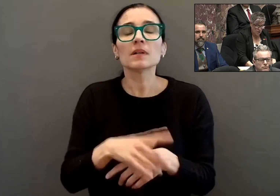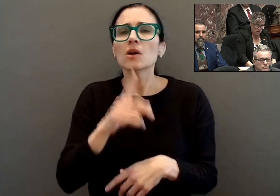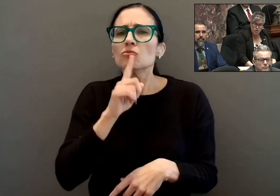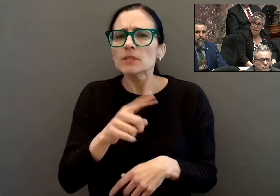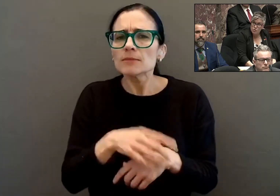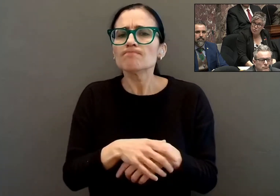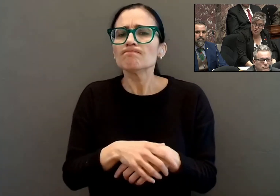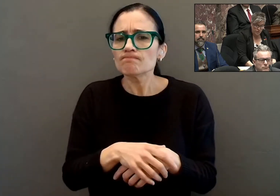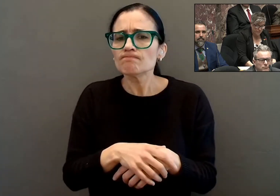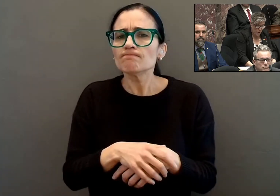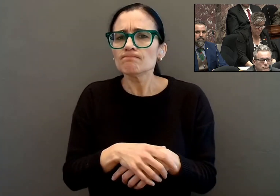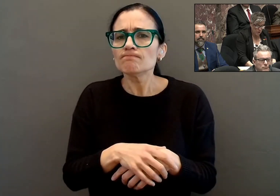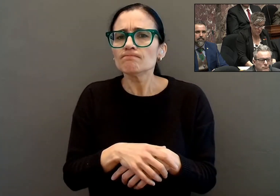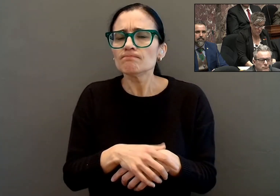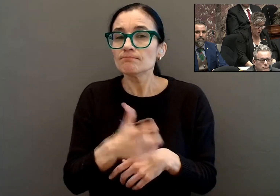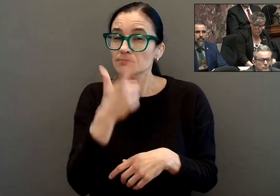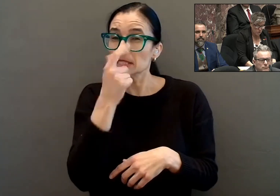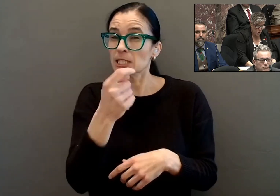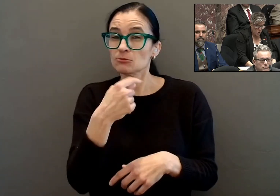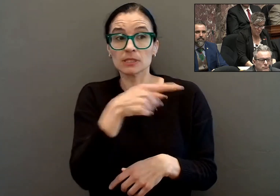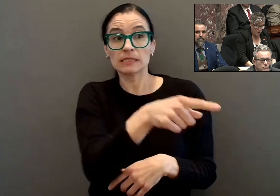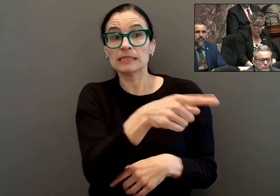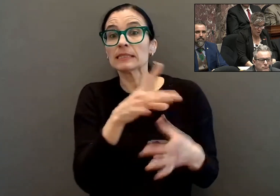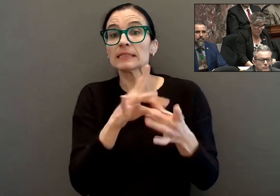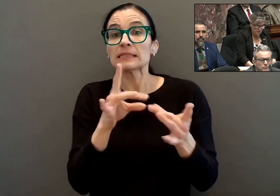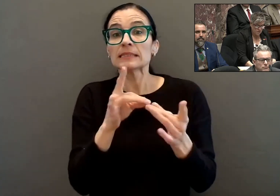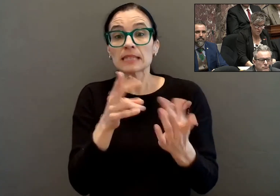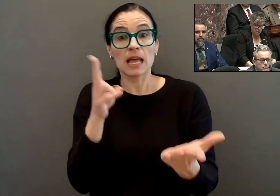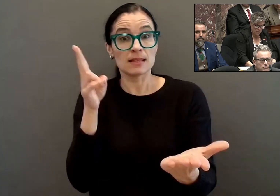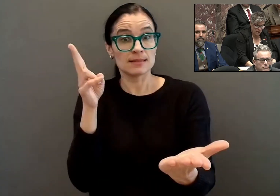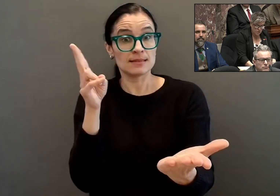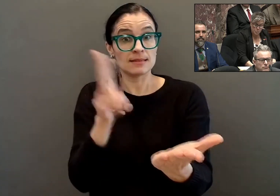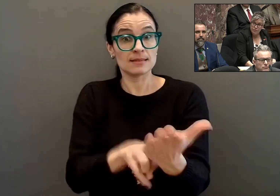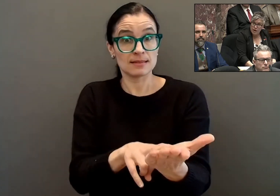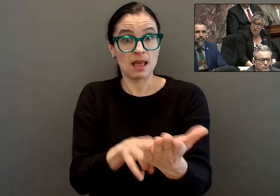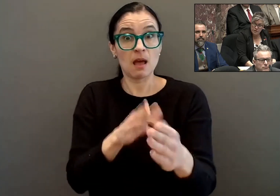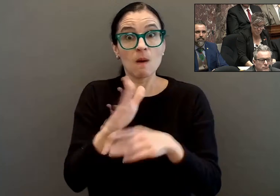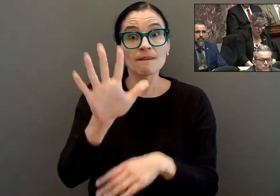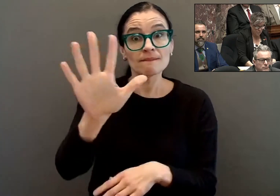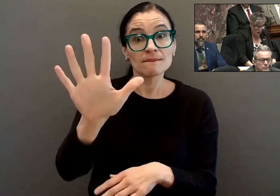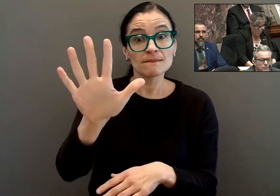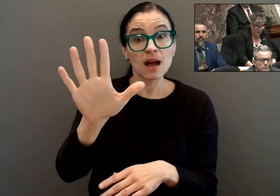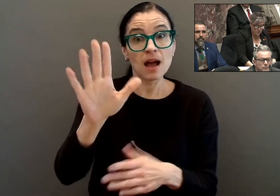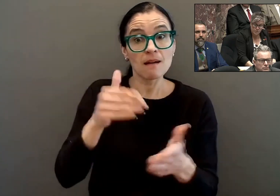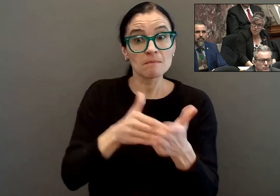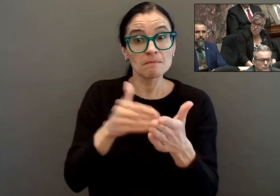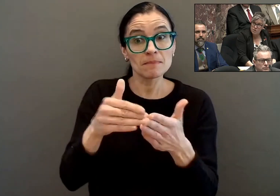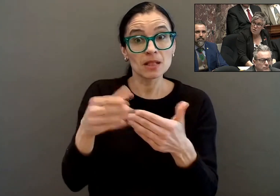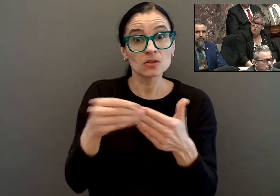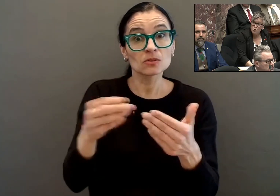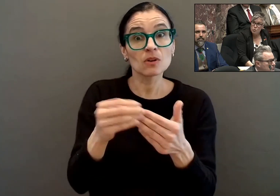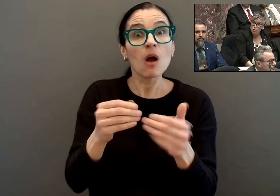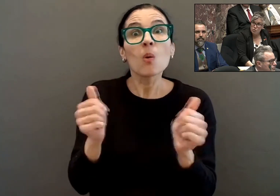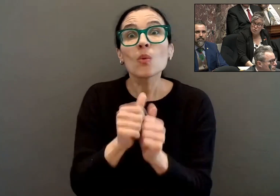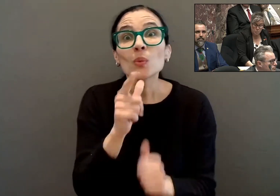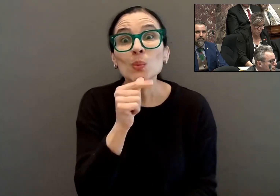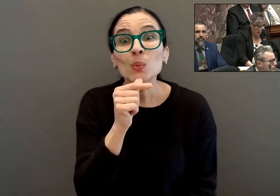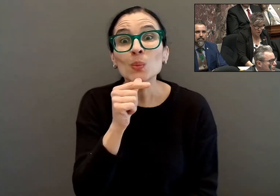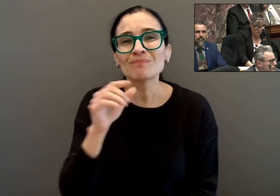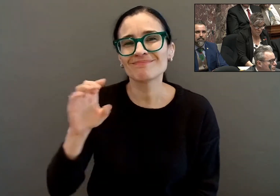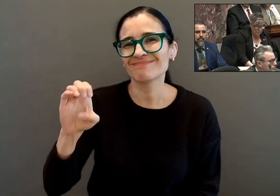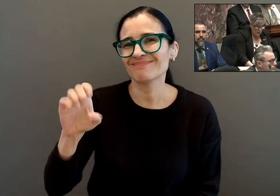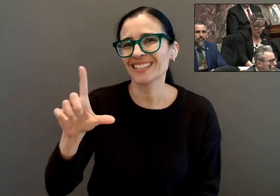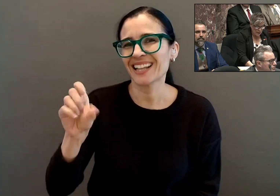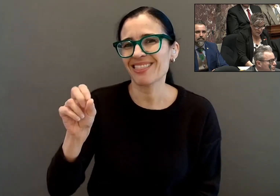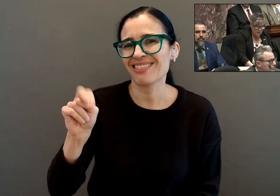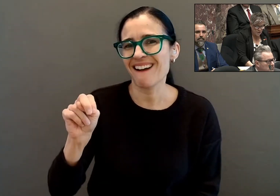signed a contract worth over $5 million with Elon Musk's Starlink to provide high-speed broadband services to rural